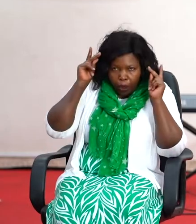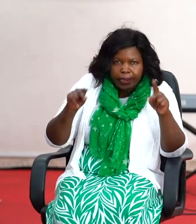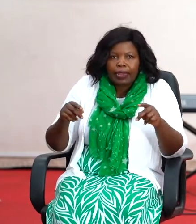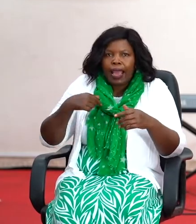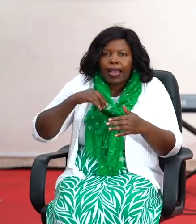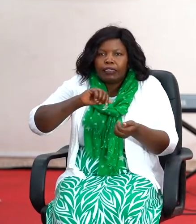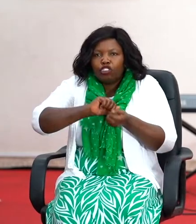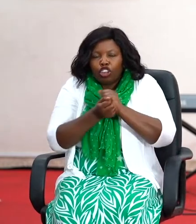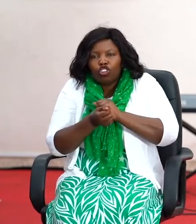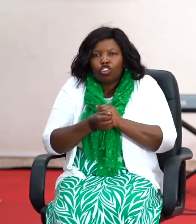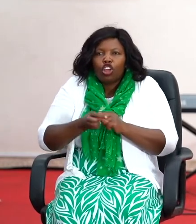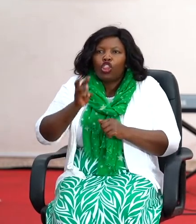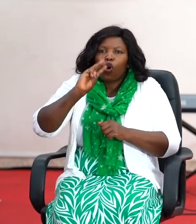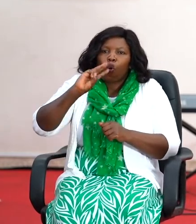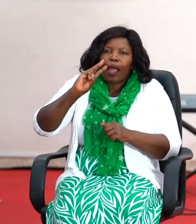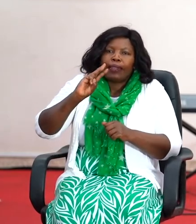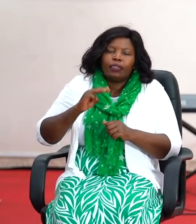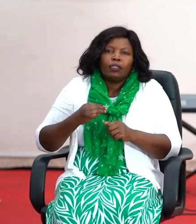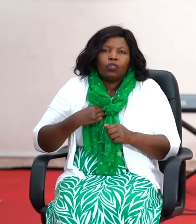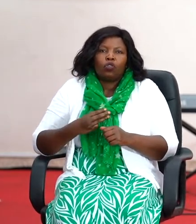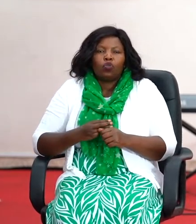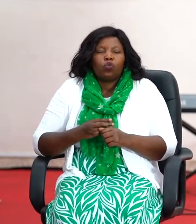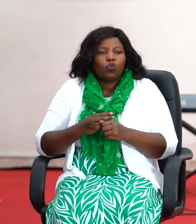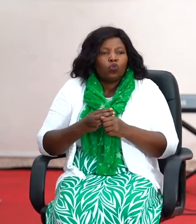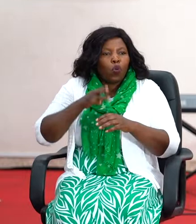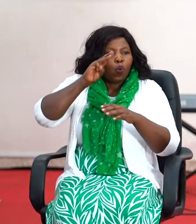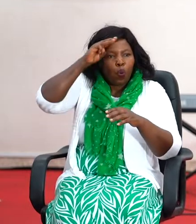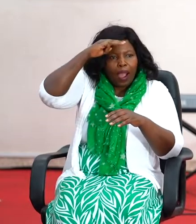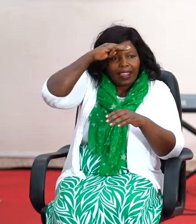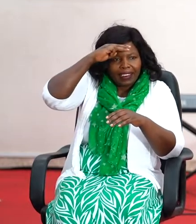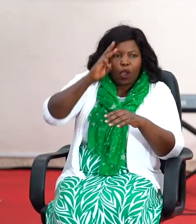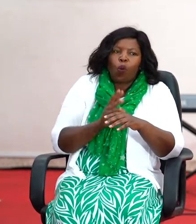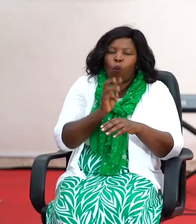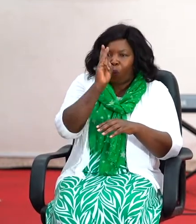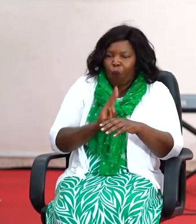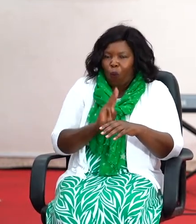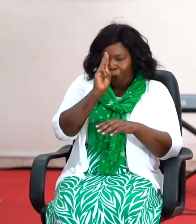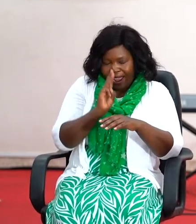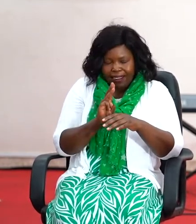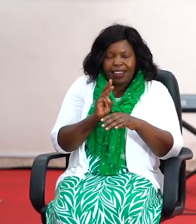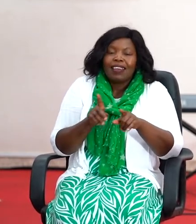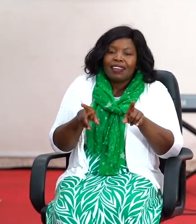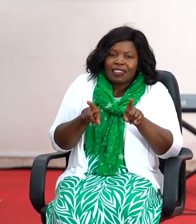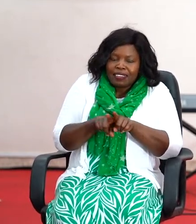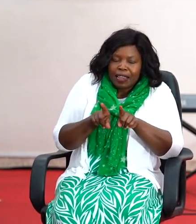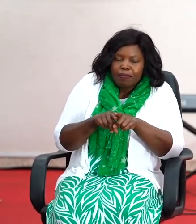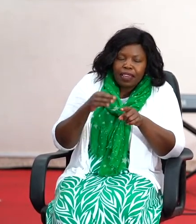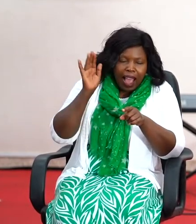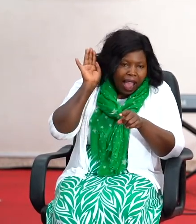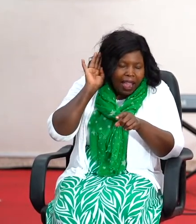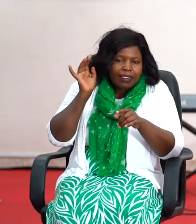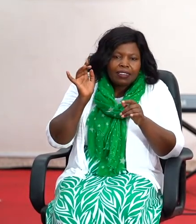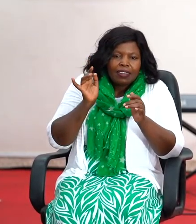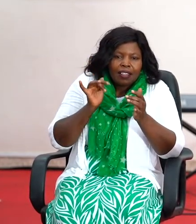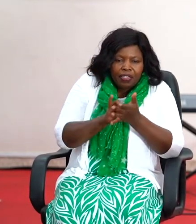was a certain royal official whose son lay sick at Capernaum. When this man heard that Jesus had arrived in